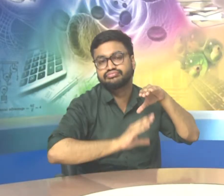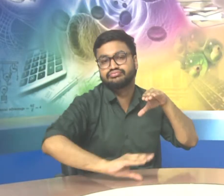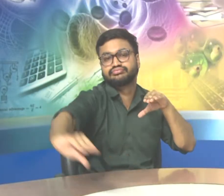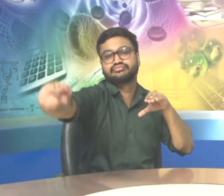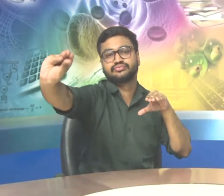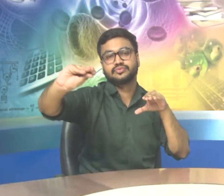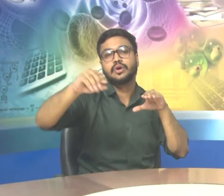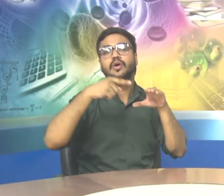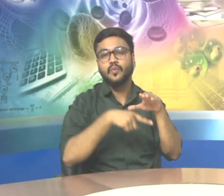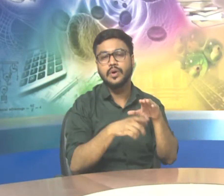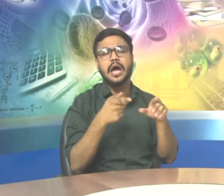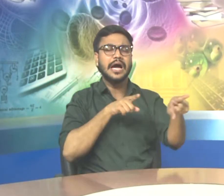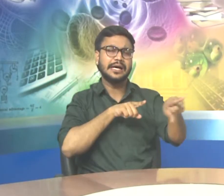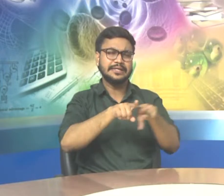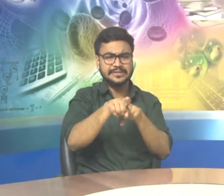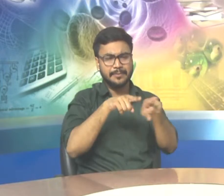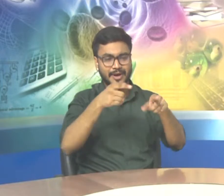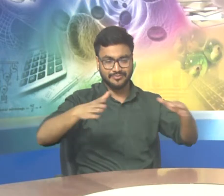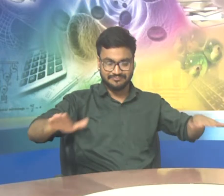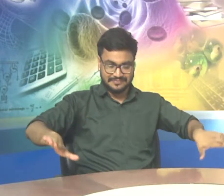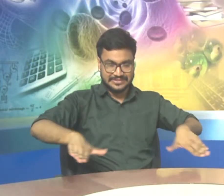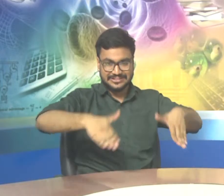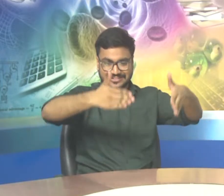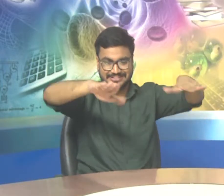a very smooth surface.